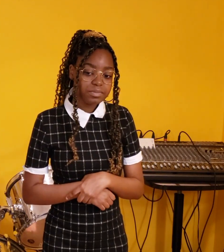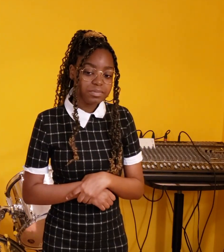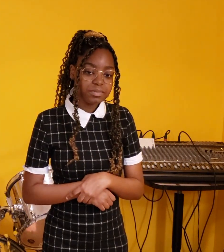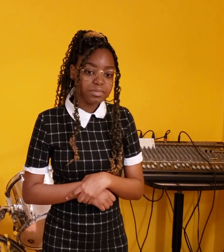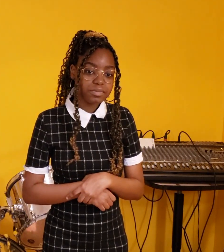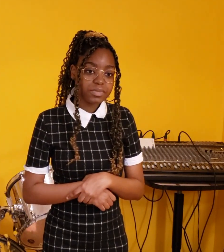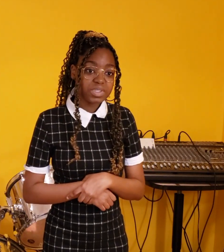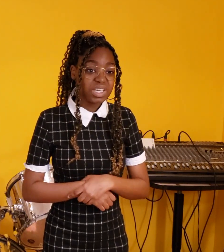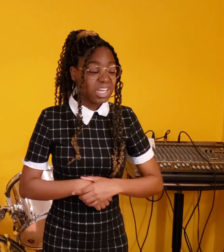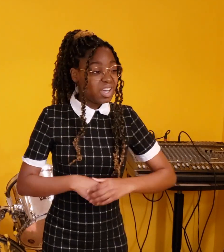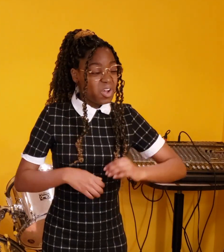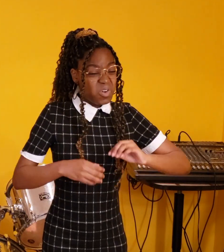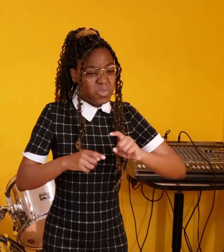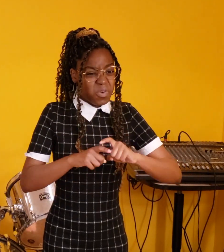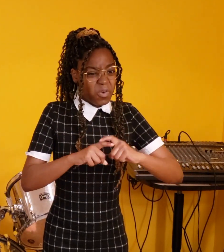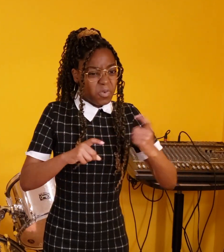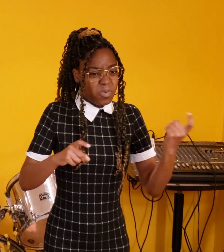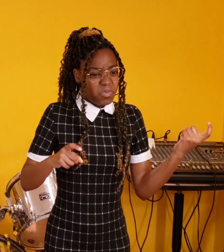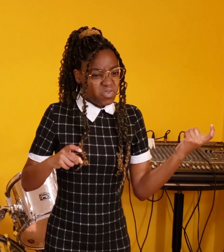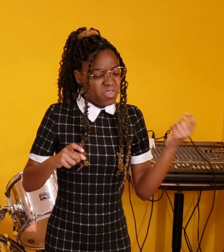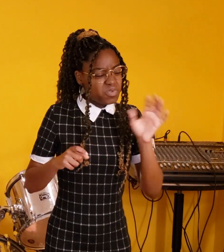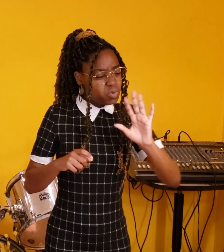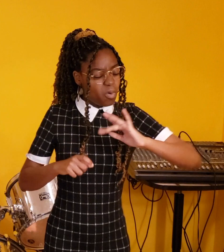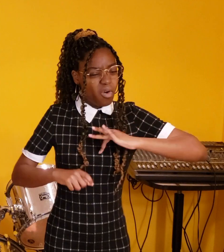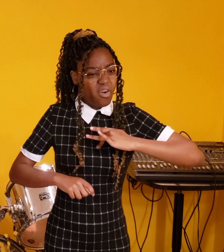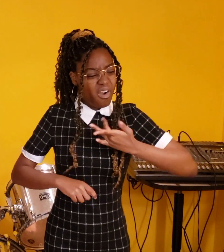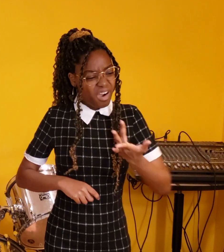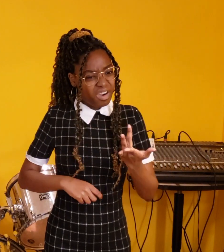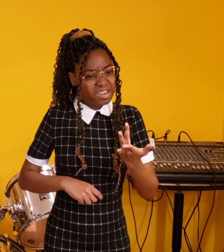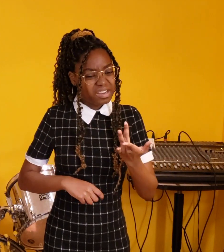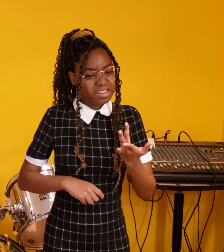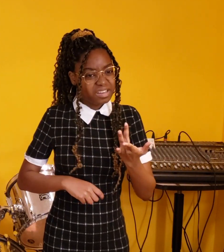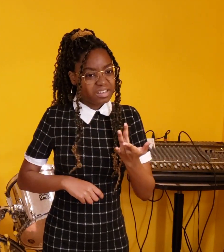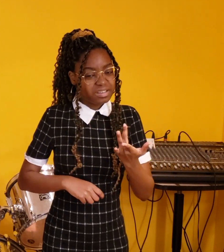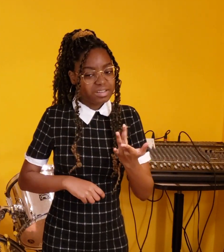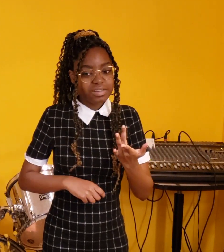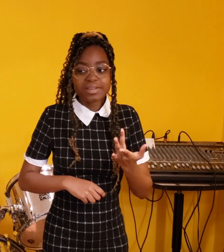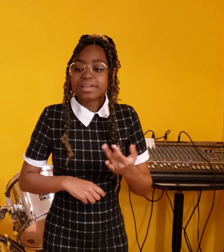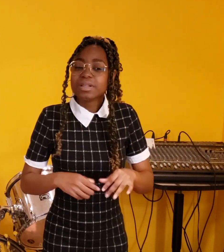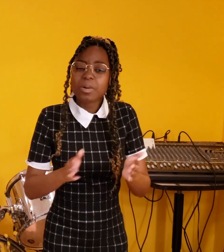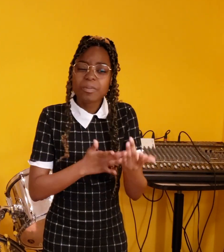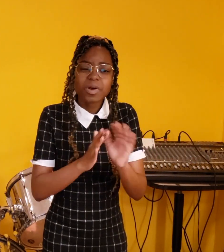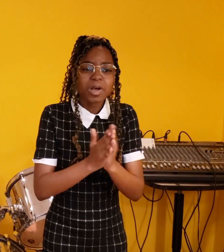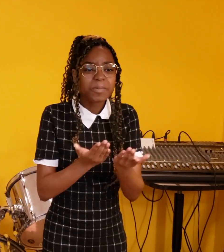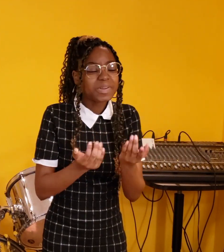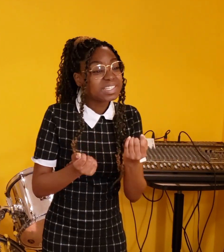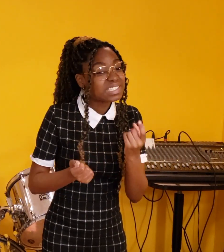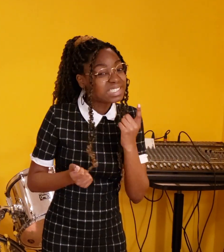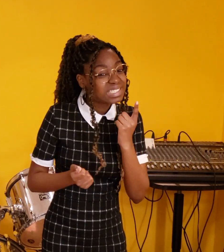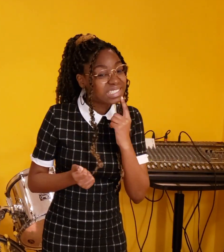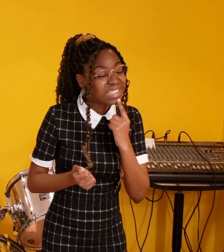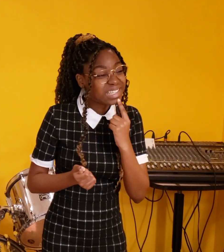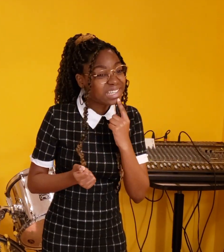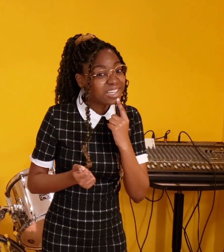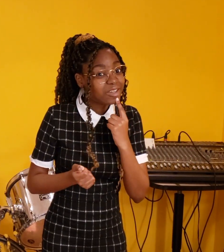It has to be from the bottom of your heart. Because the Bible says, with the mouth confession is